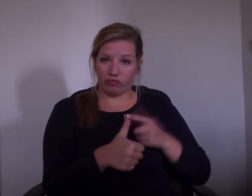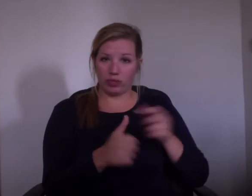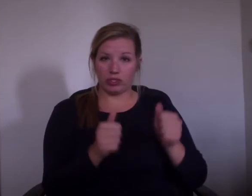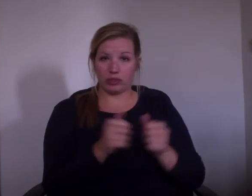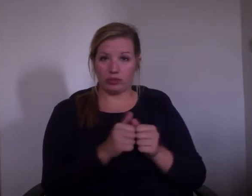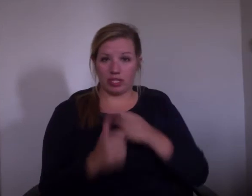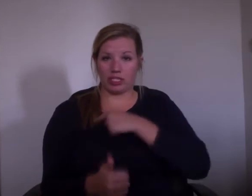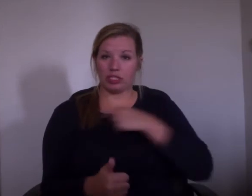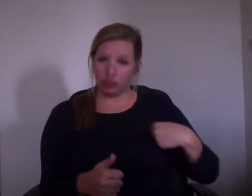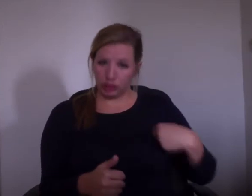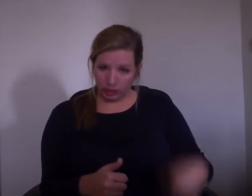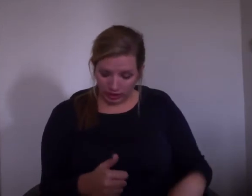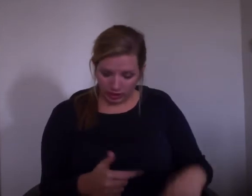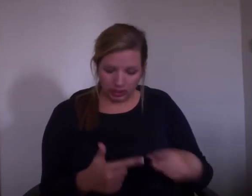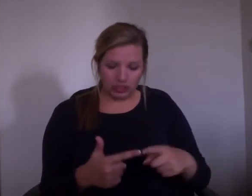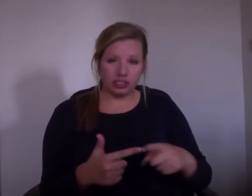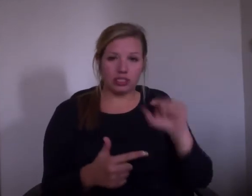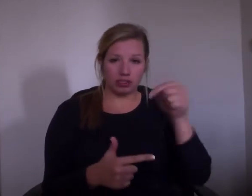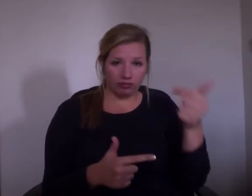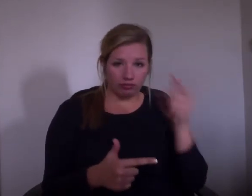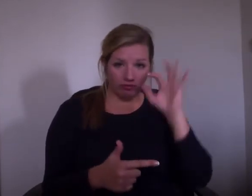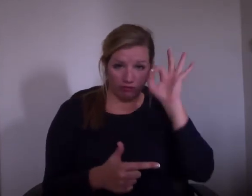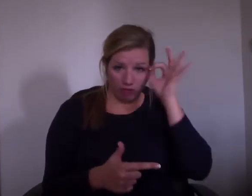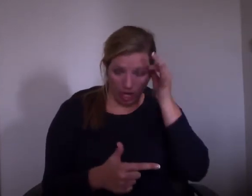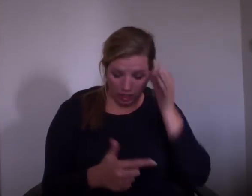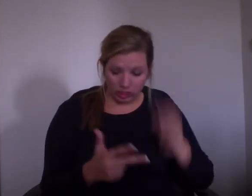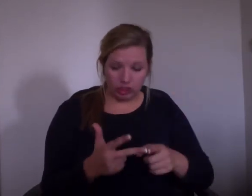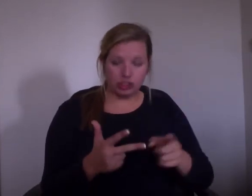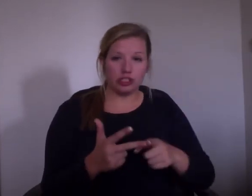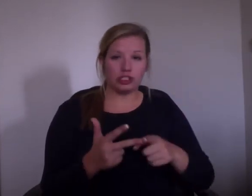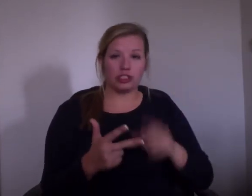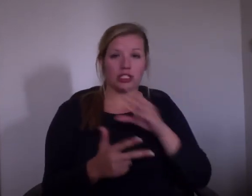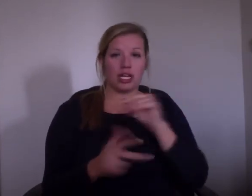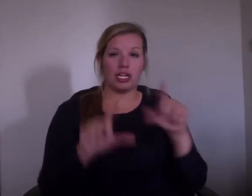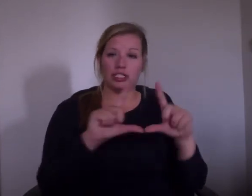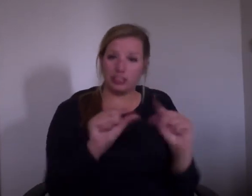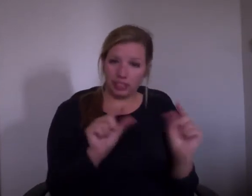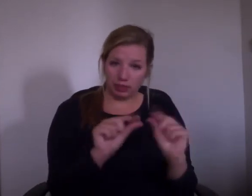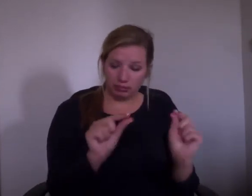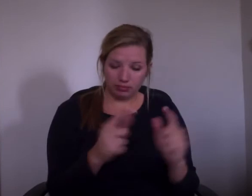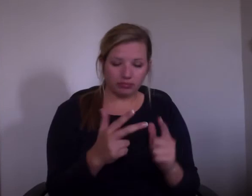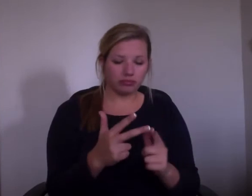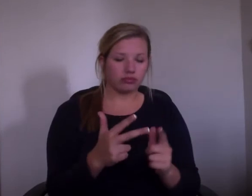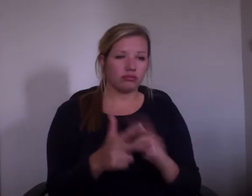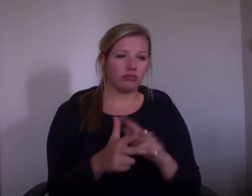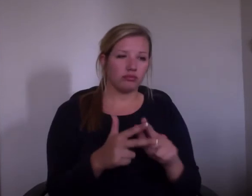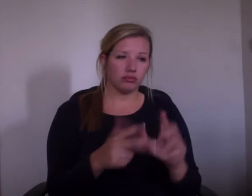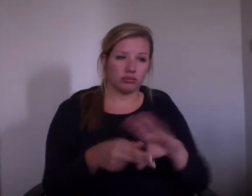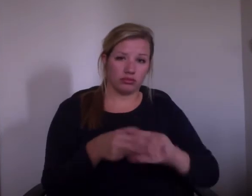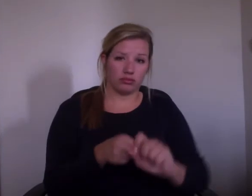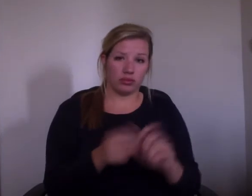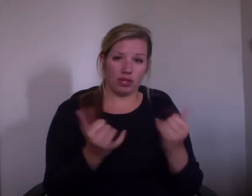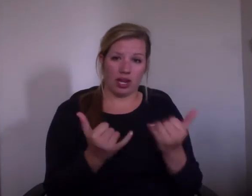then with the French, and then with the Japanese, who occupied, as we know, Vietnam through World War